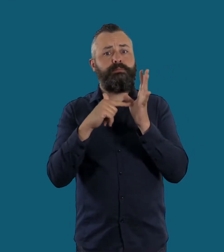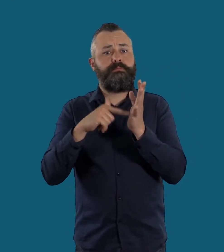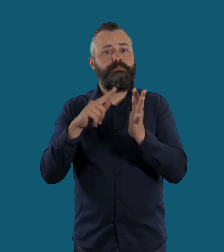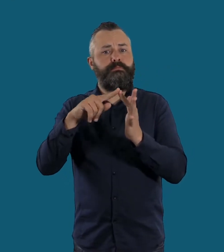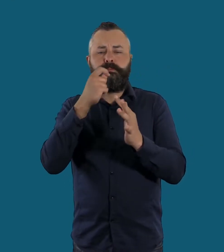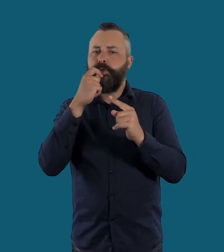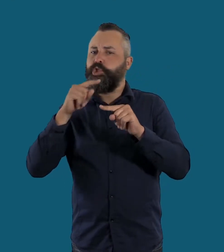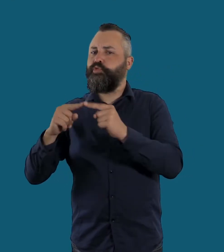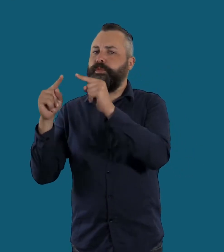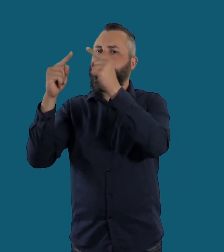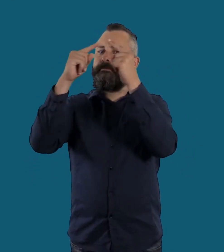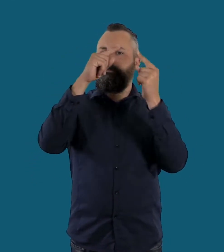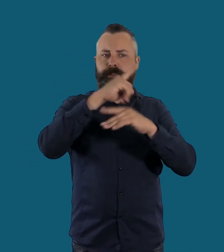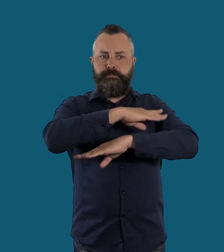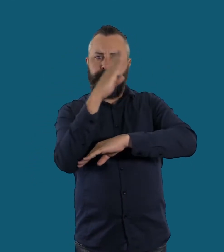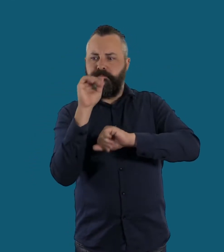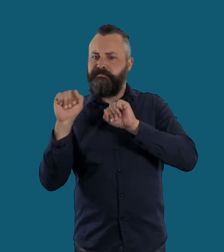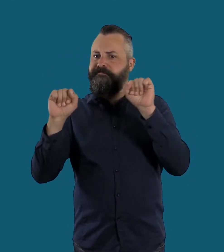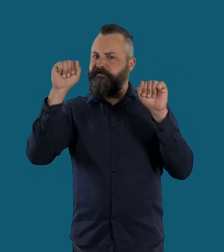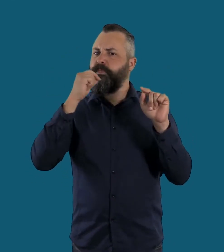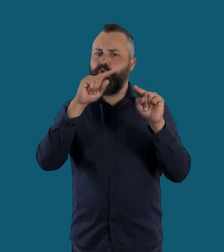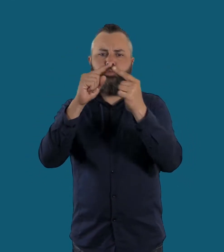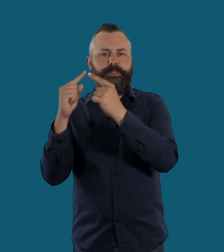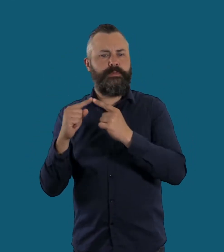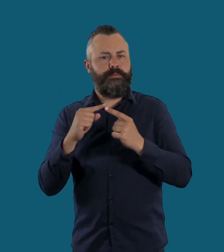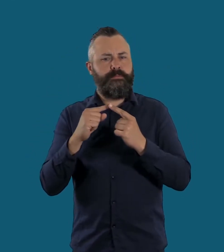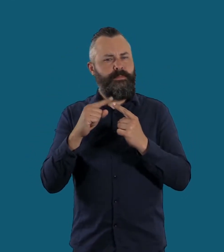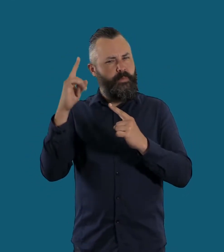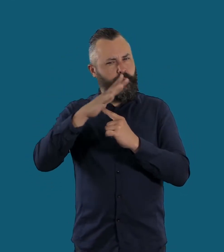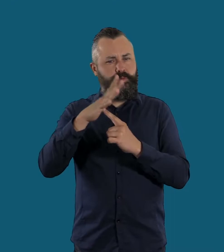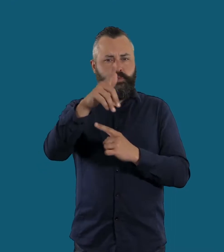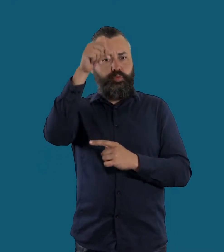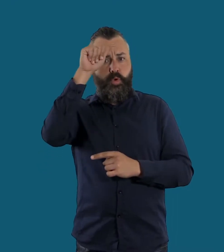each state and territory. Ensure that you're familiar with your home state's classification system.